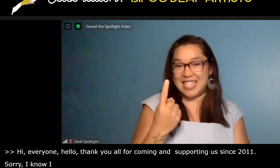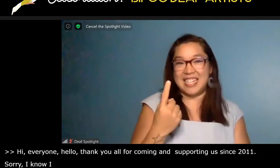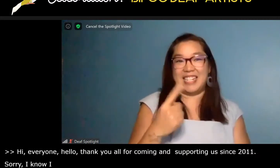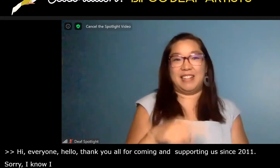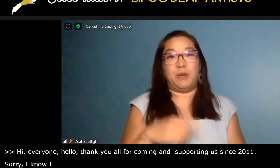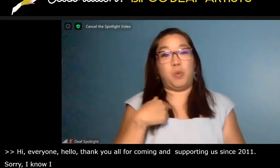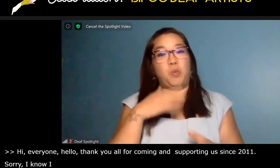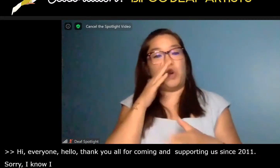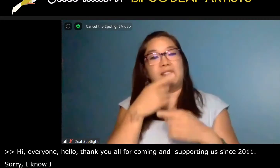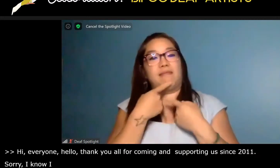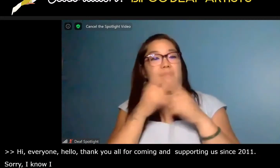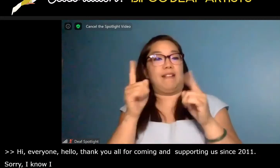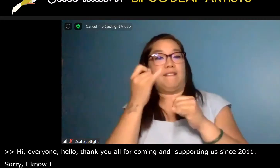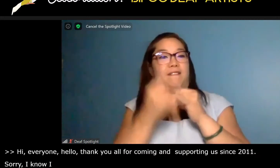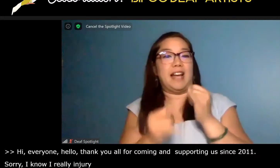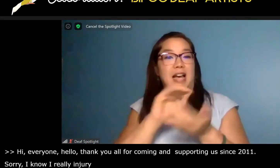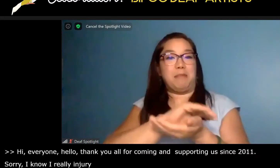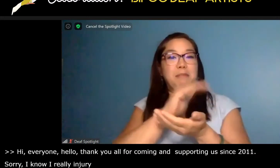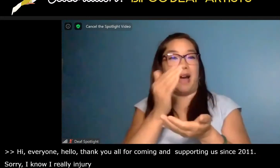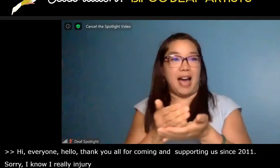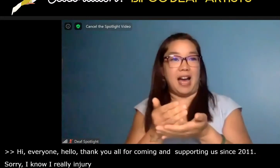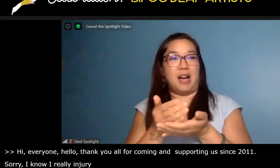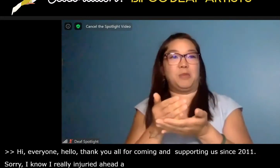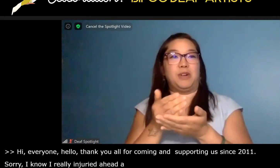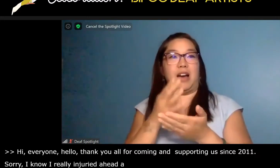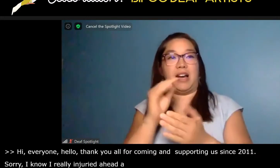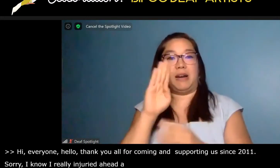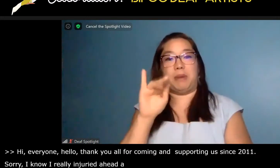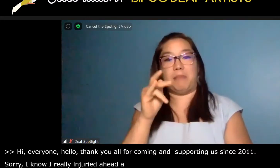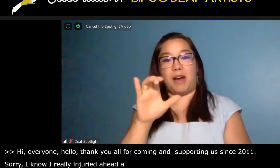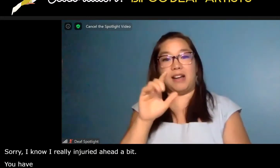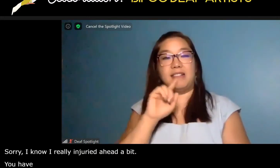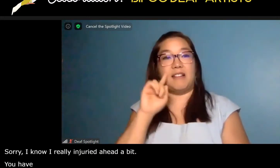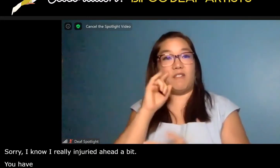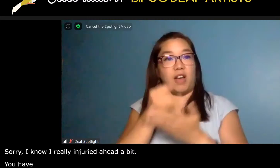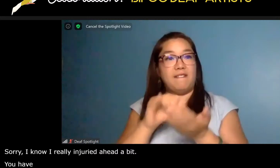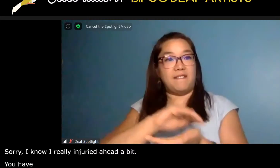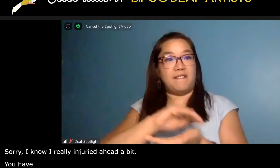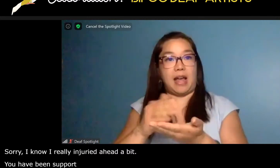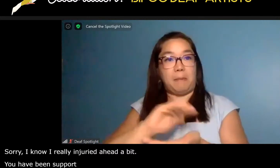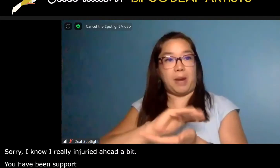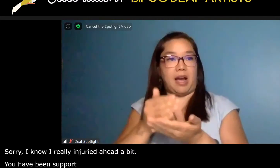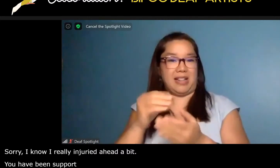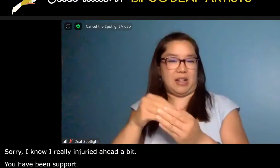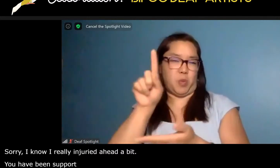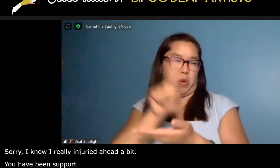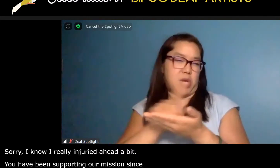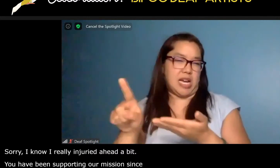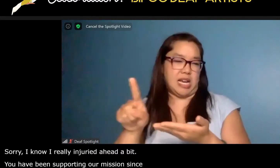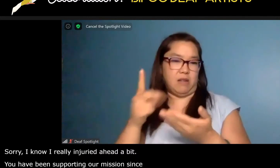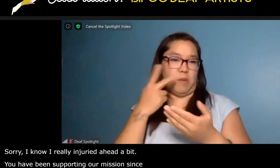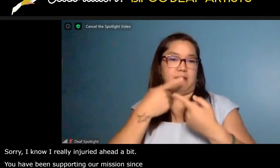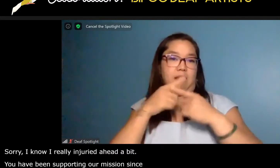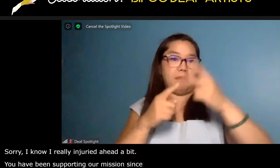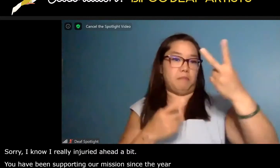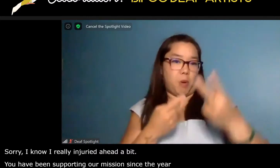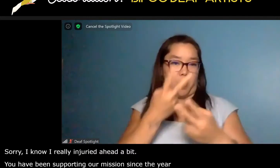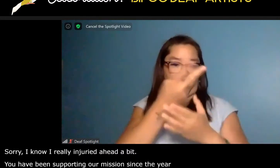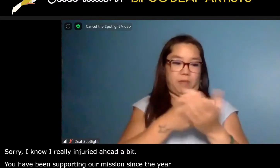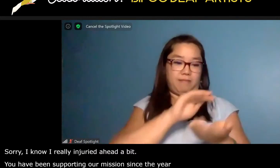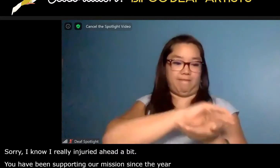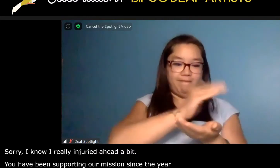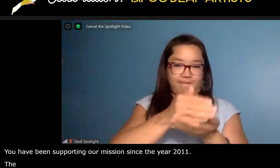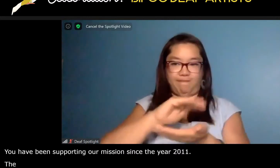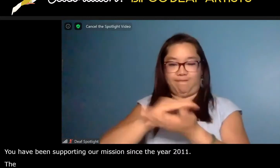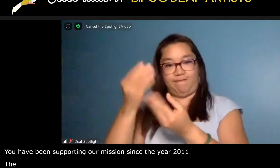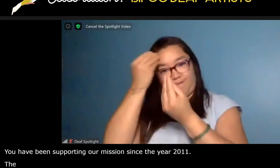You've been supporting our mission since the year 2011. The final amount that we've raised